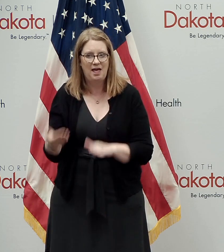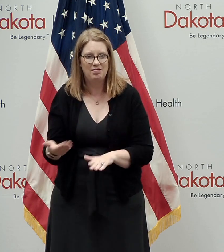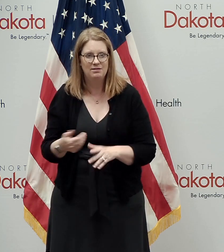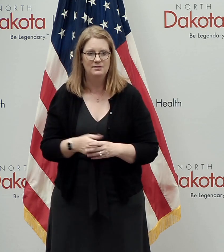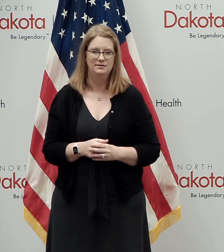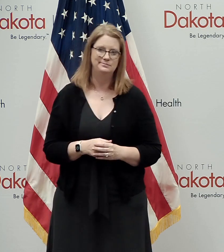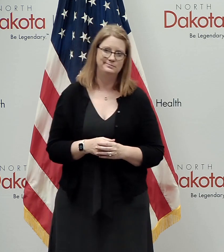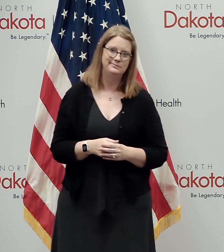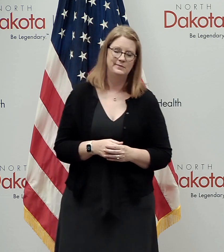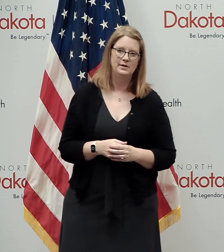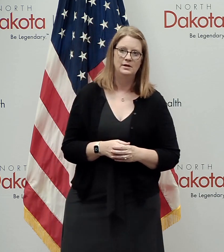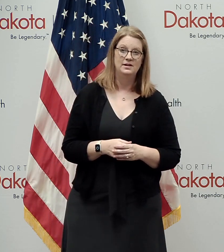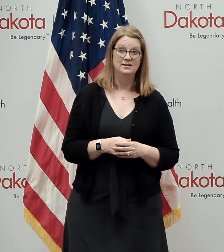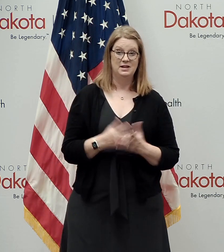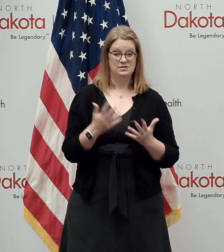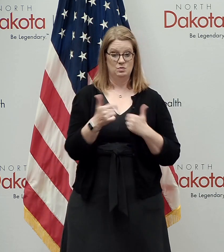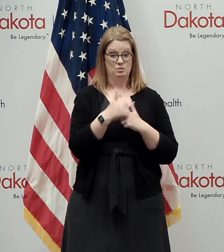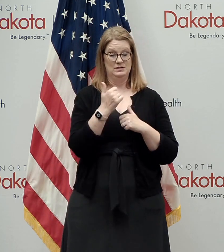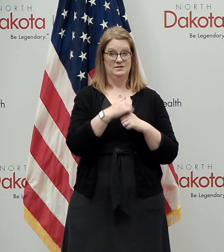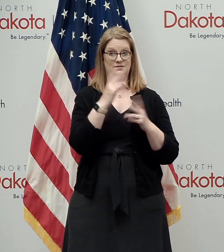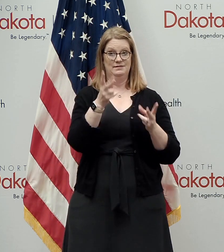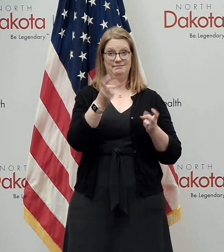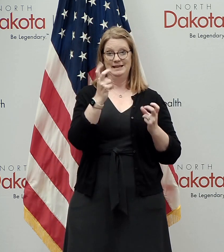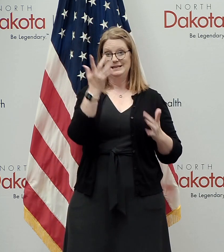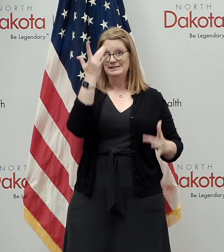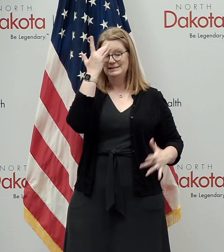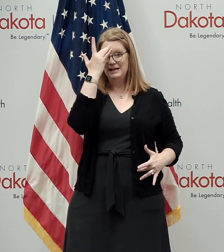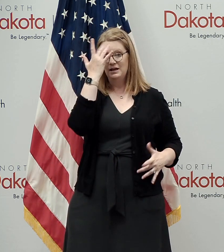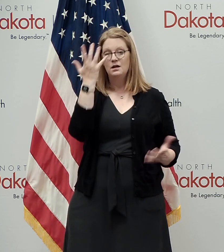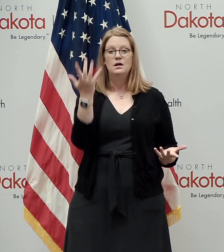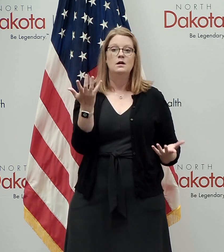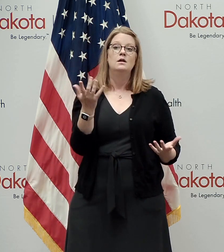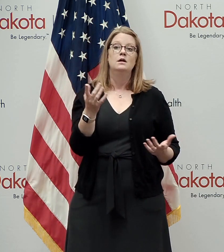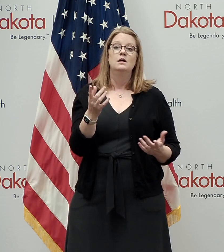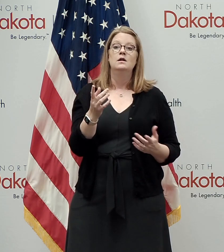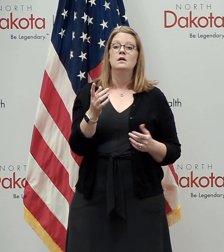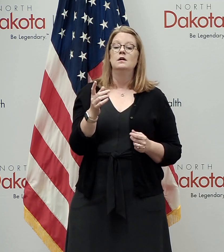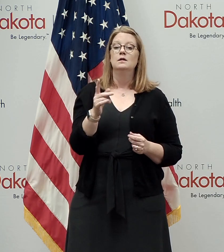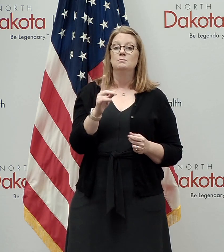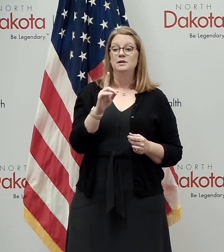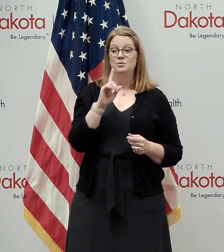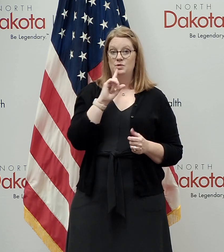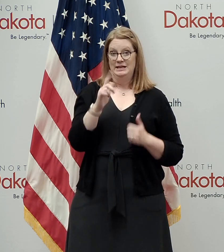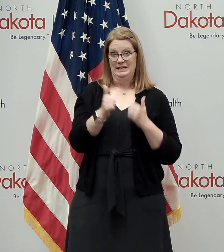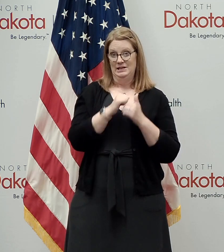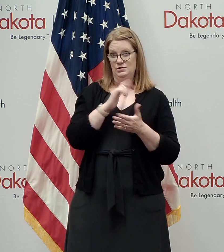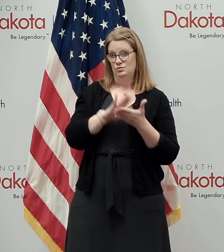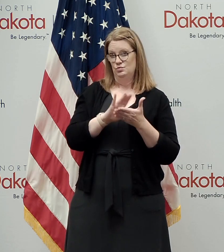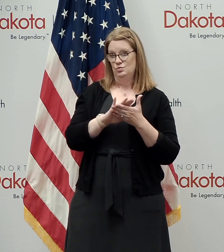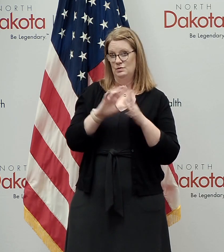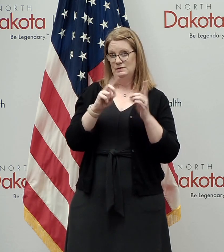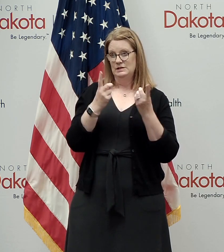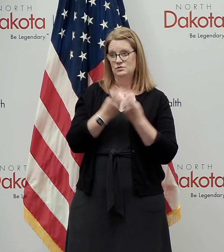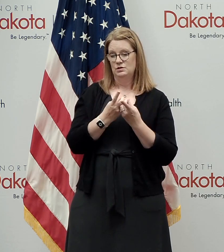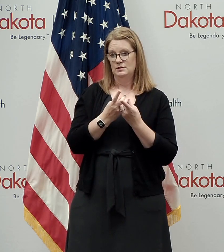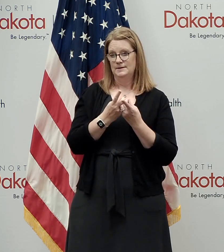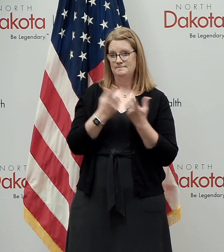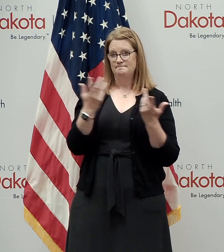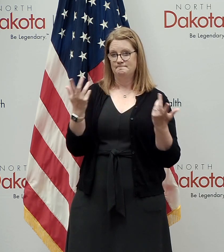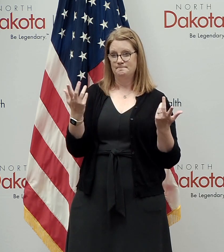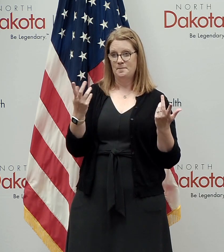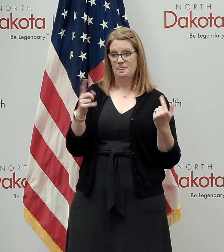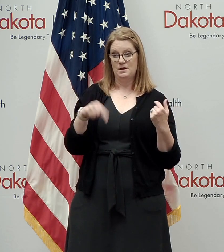of getting sick, but there's risks in life. The real place that each school district is going to have to take a look at is, do they have